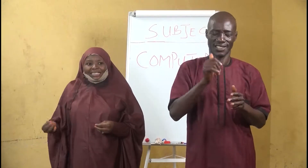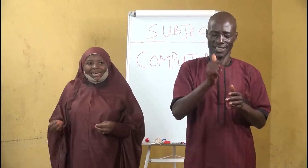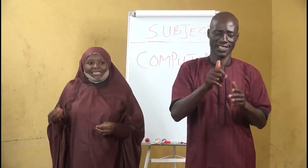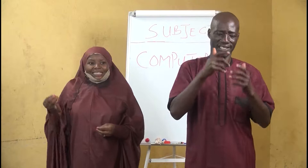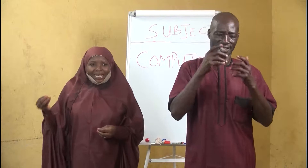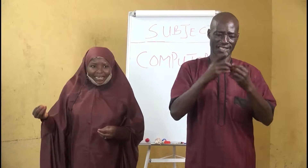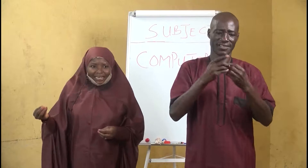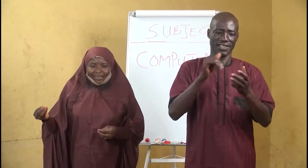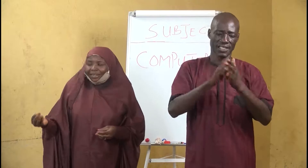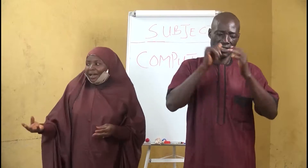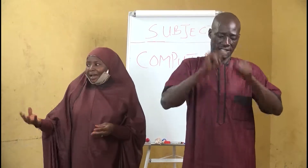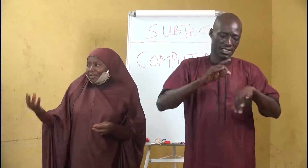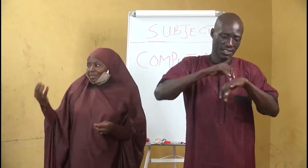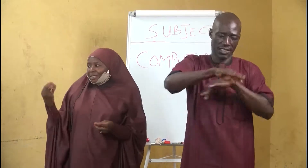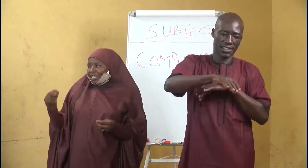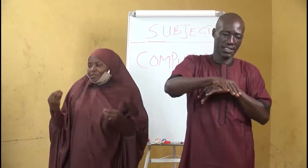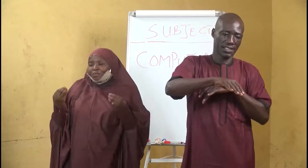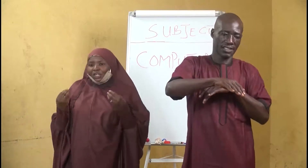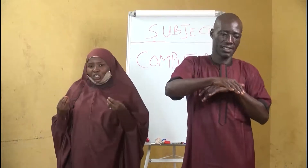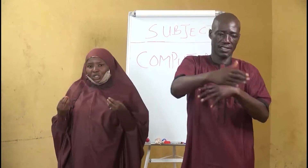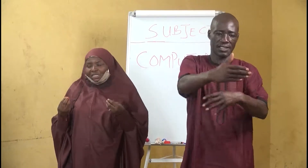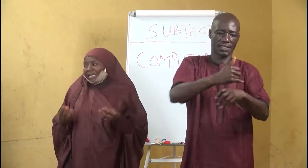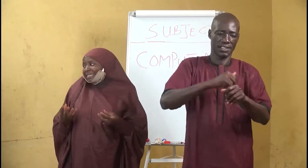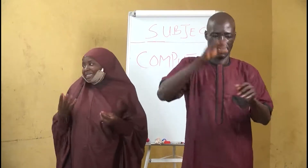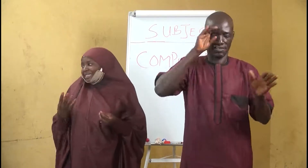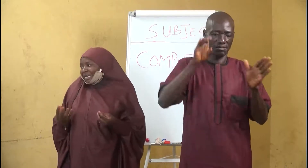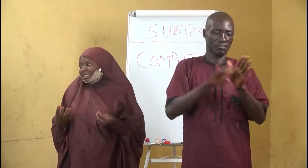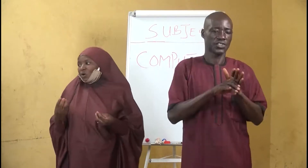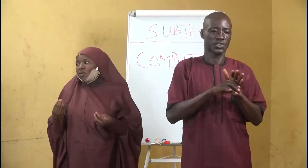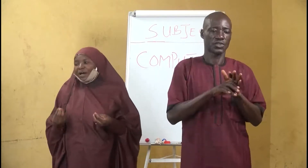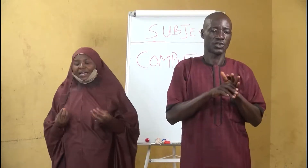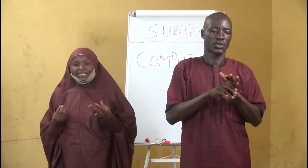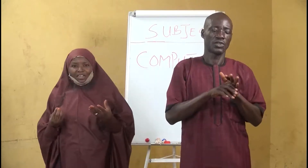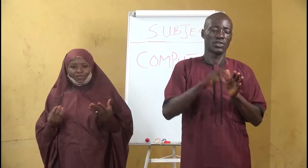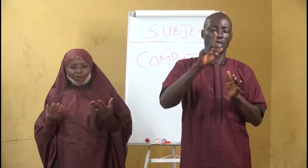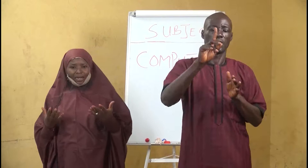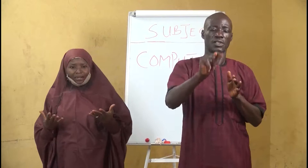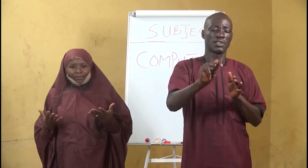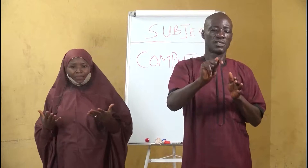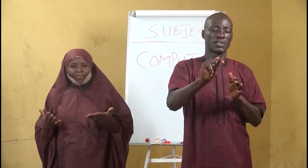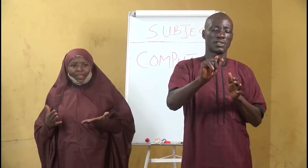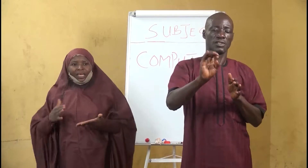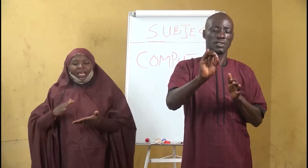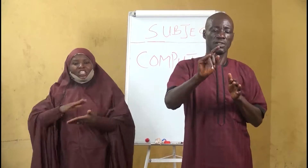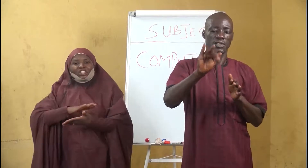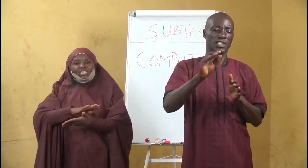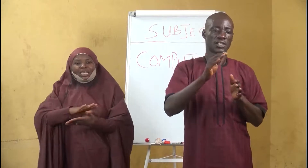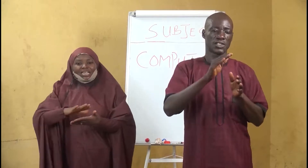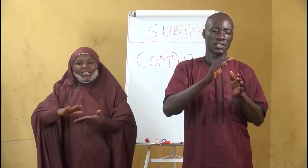can send and receive pictures and text over a telephone line. It's just like